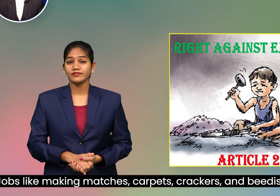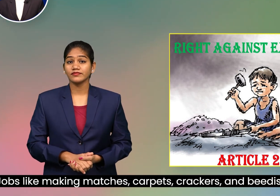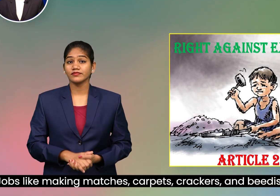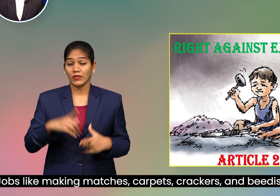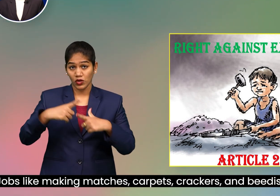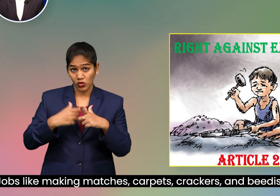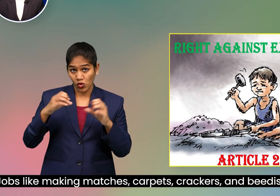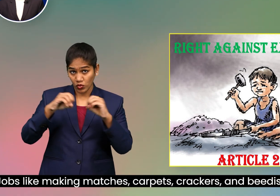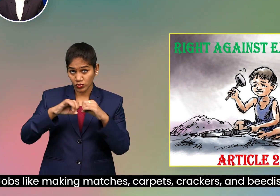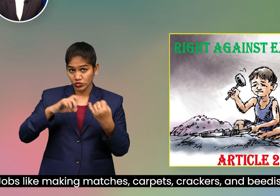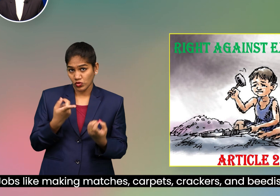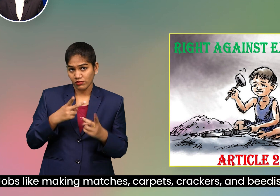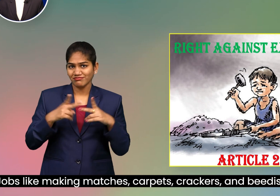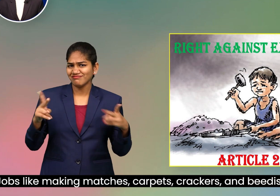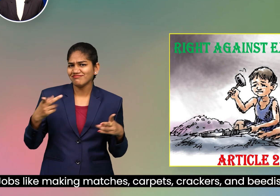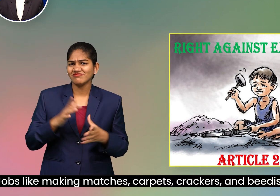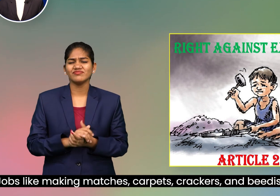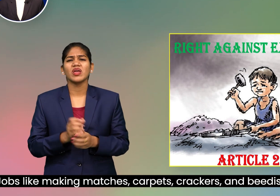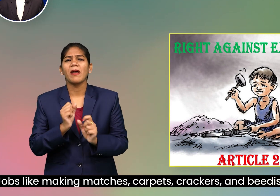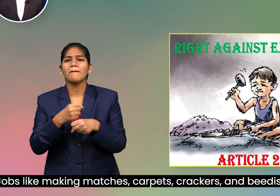Jobs like making matches,